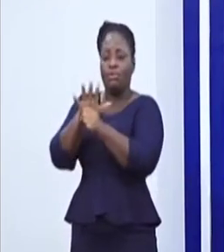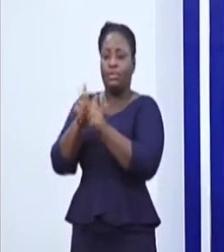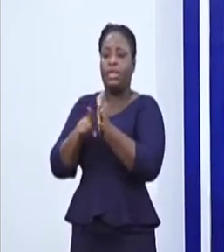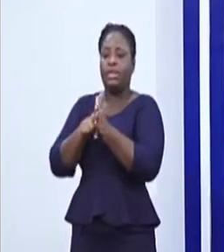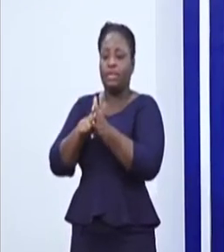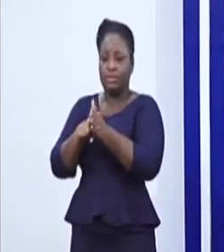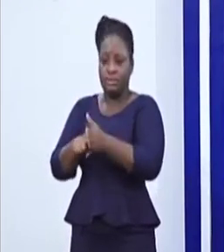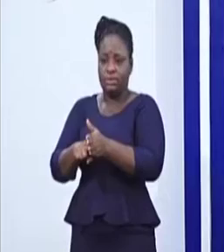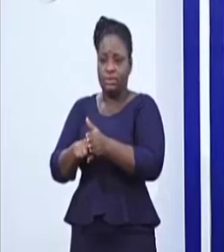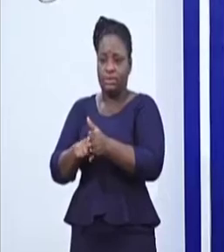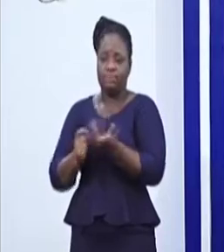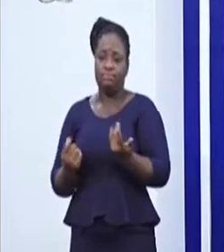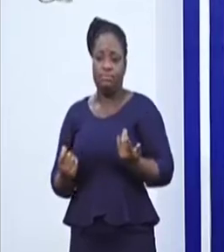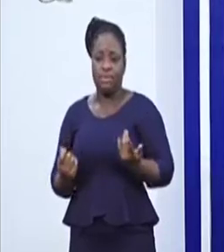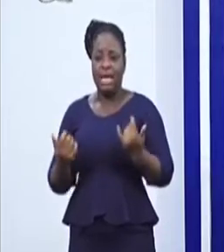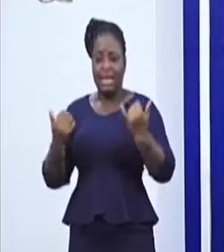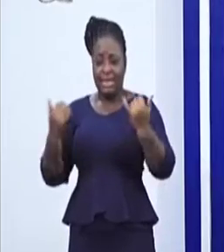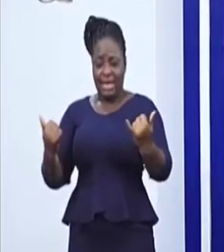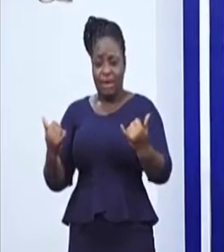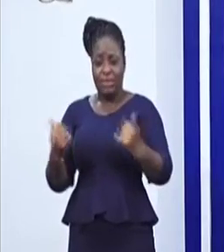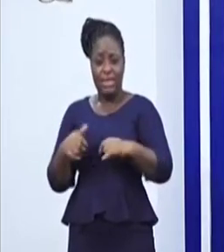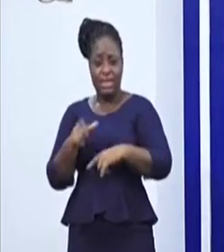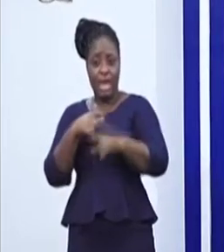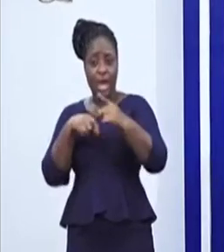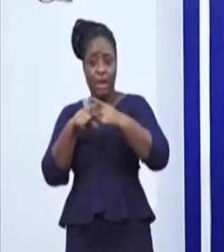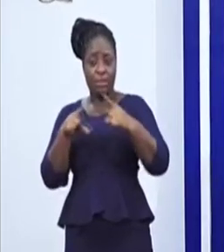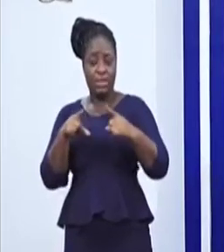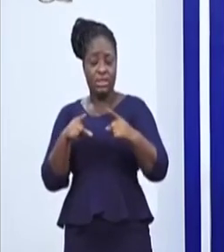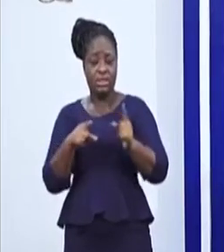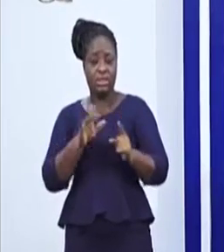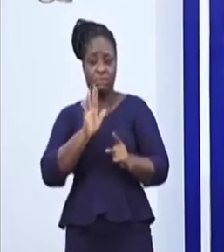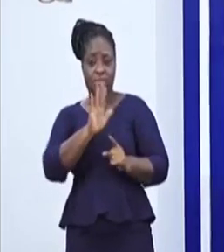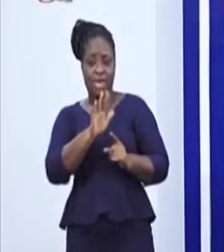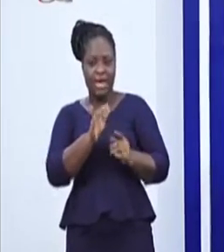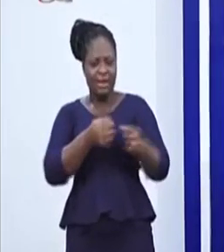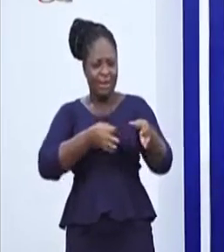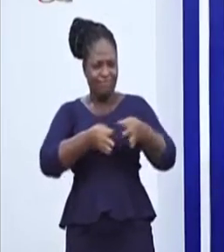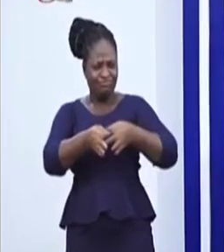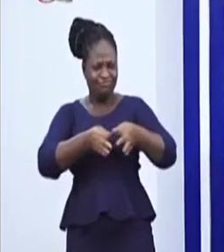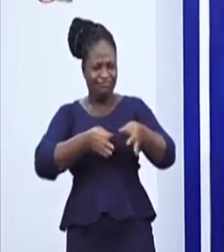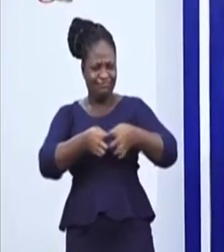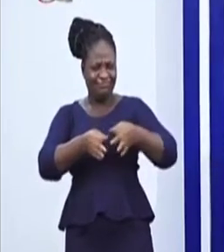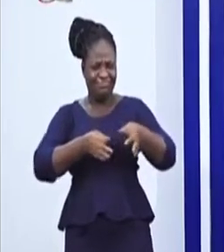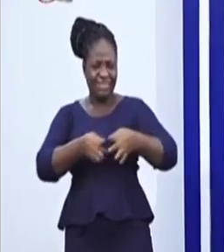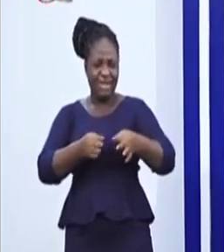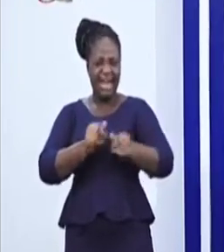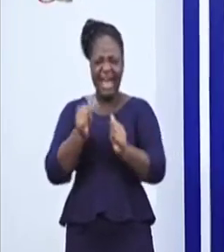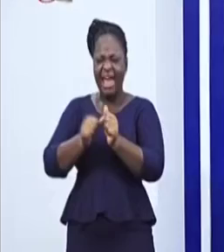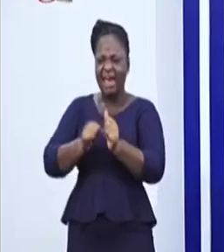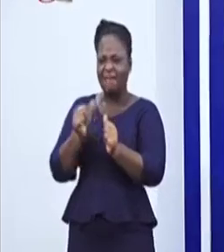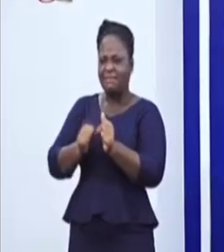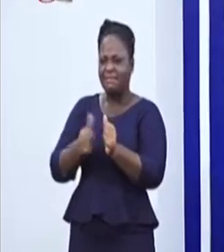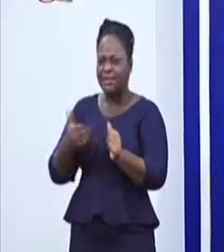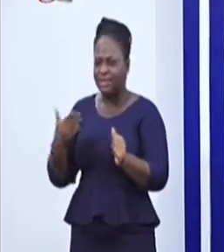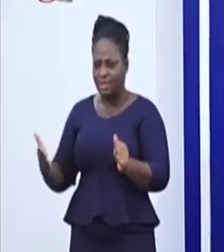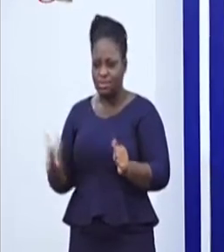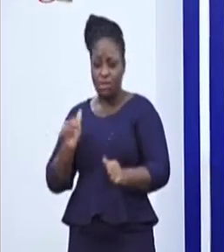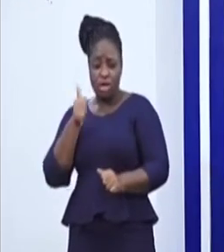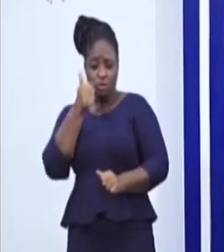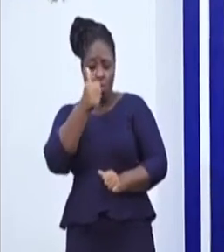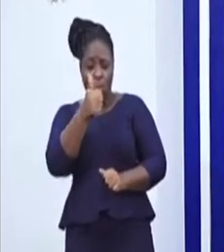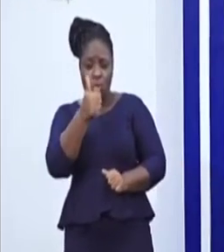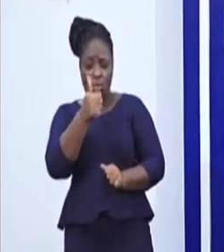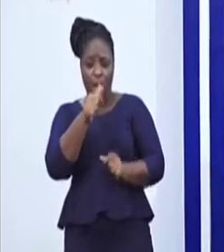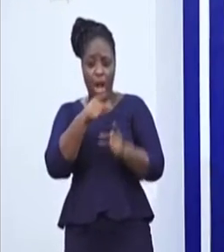The Bureau of Ghana Languages has translated these materials into 8 local